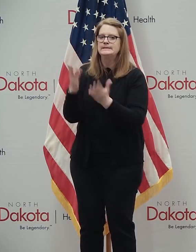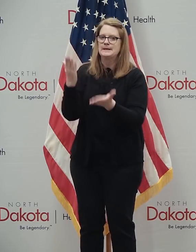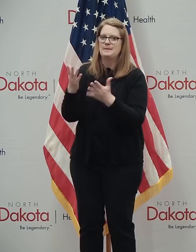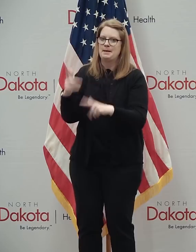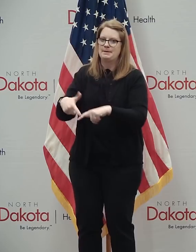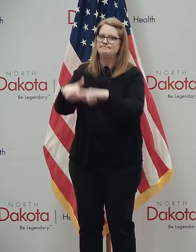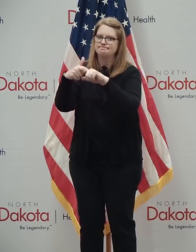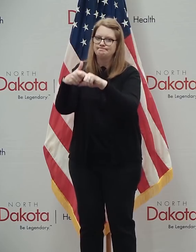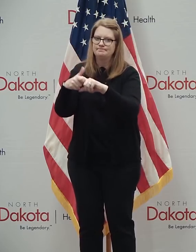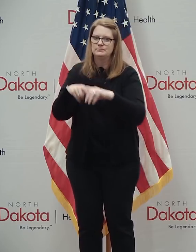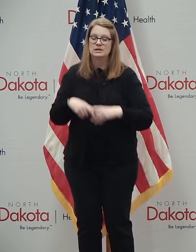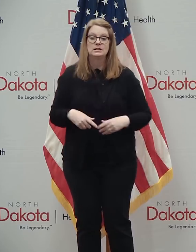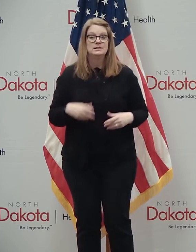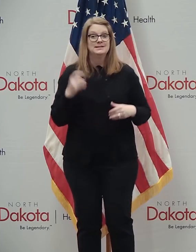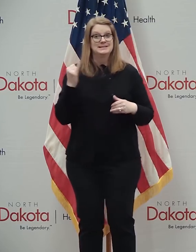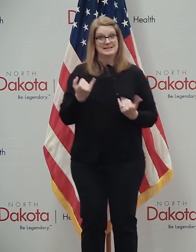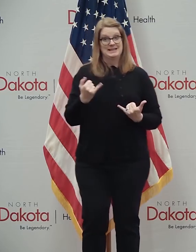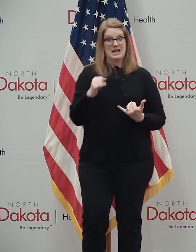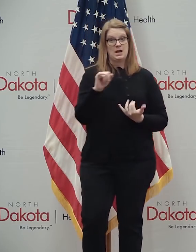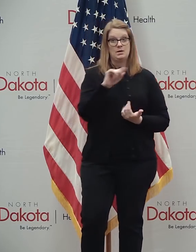question that we've all been waiting for,